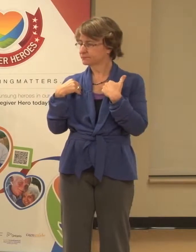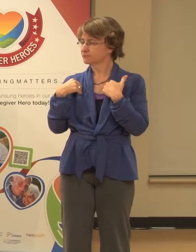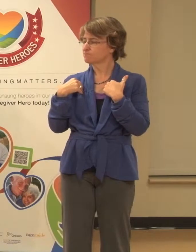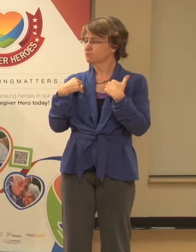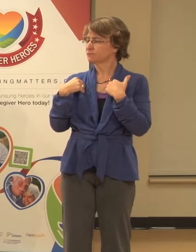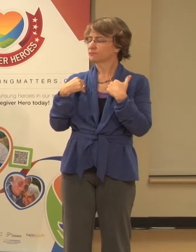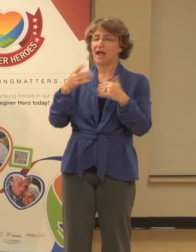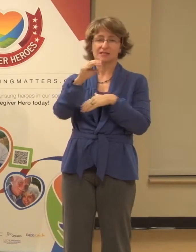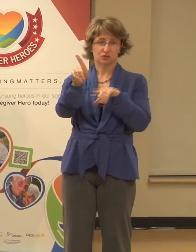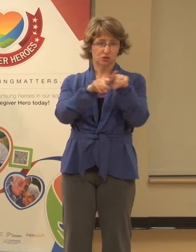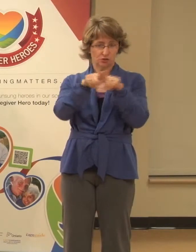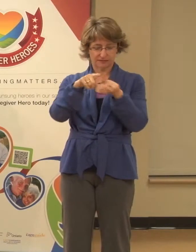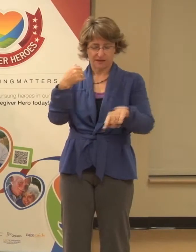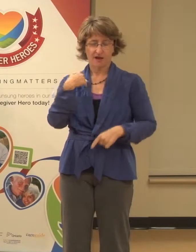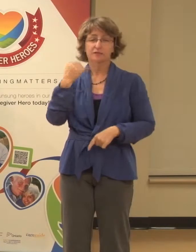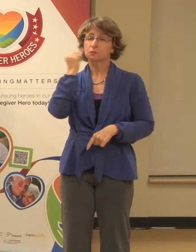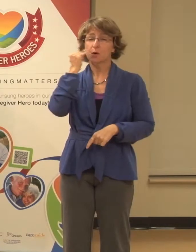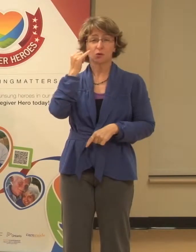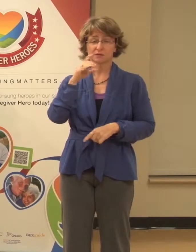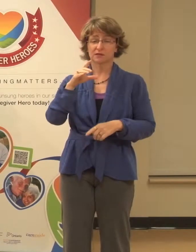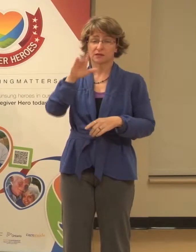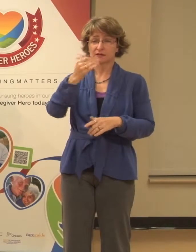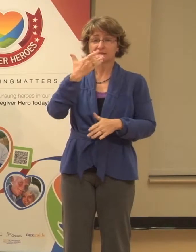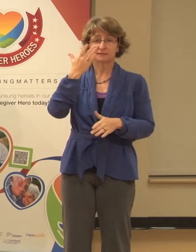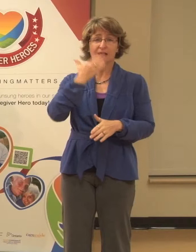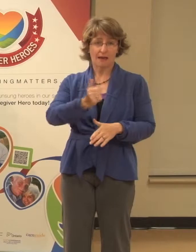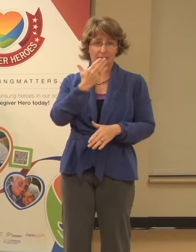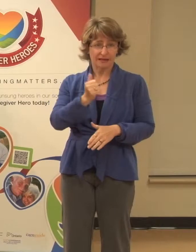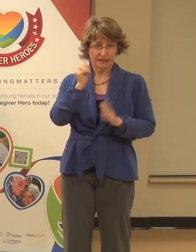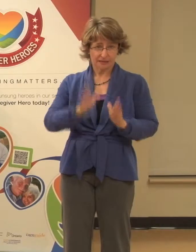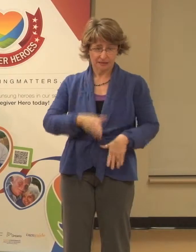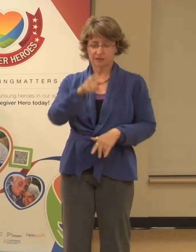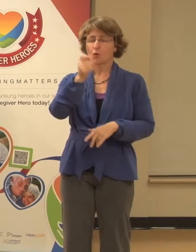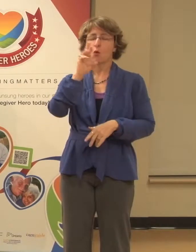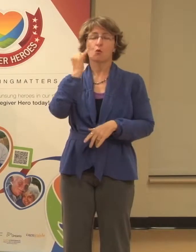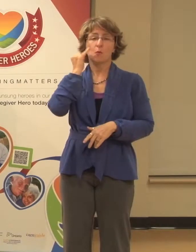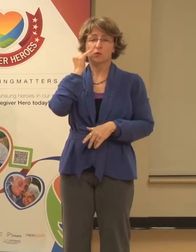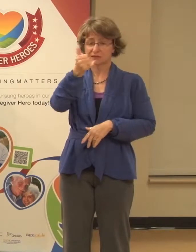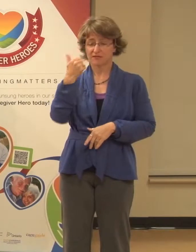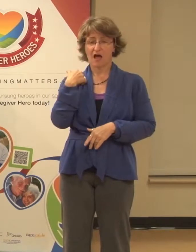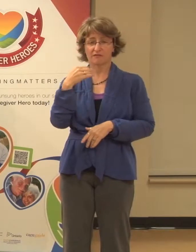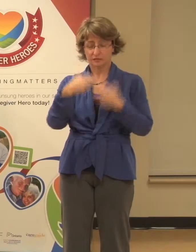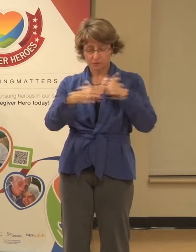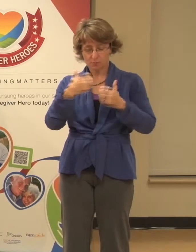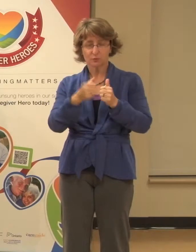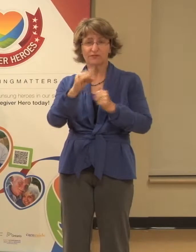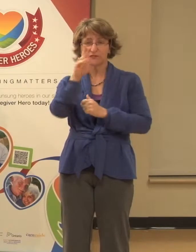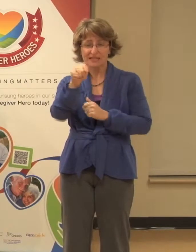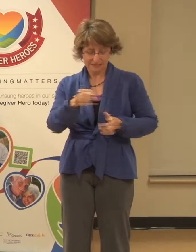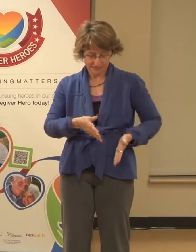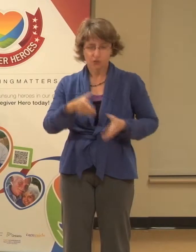underwear and socks. So if you have any diabetic needs, or if there's problems with your feet or